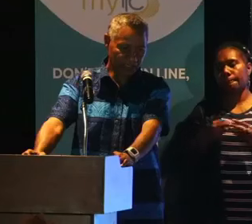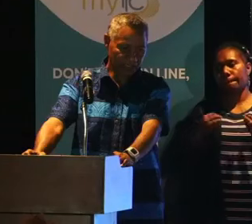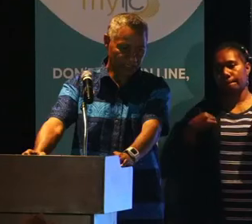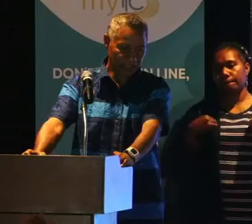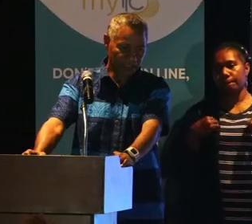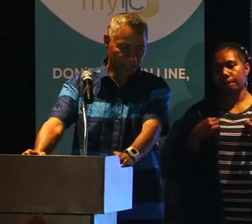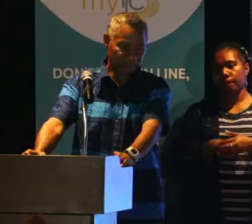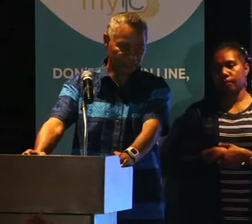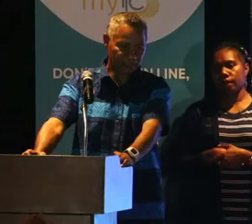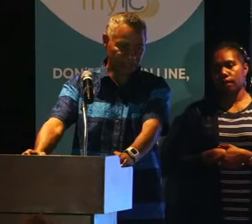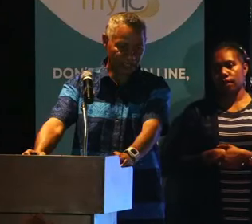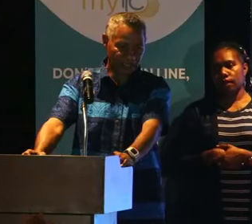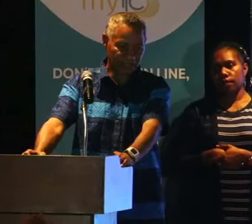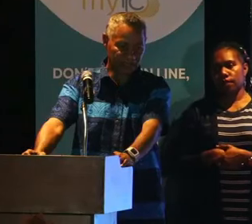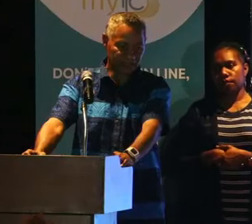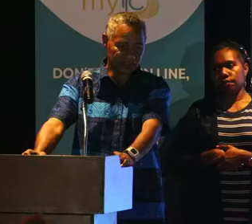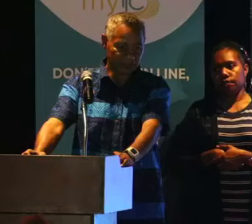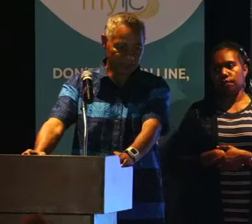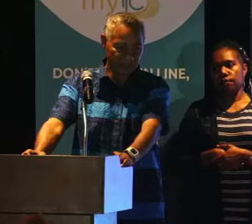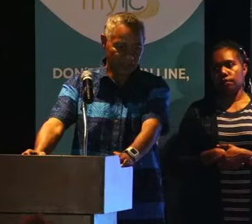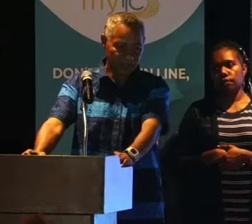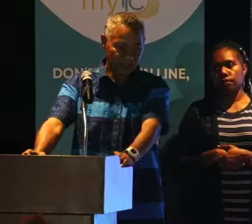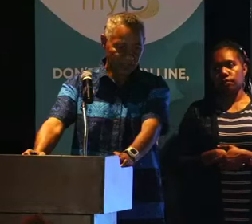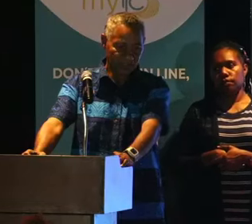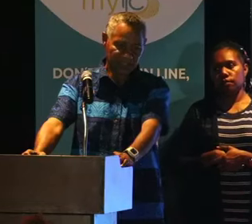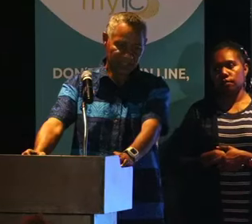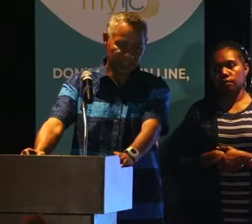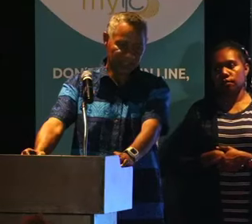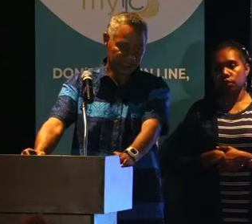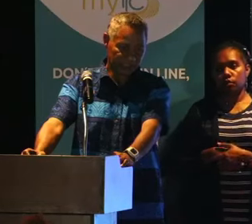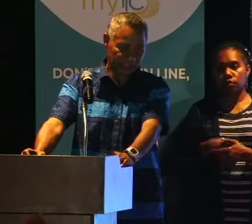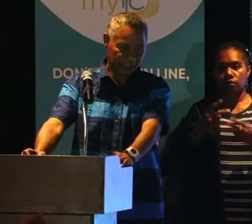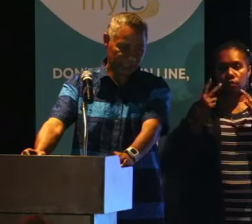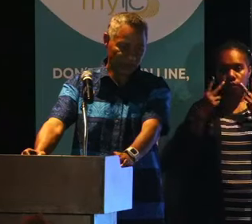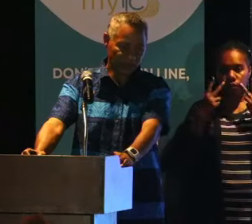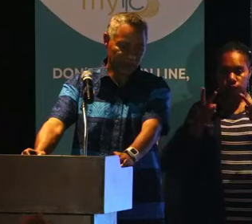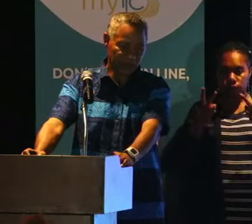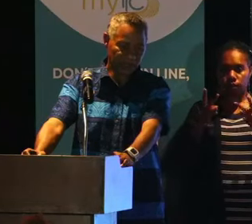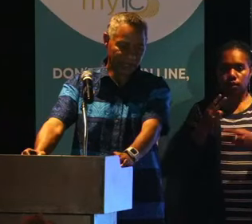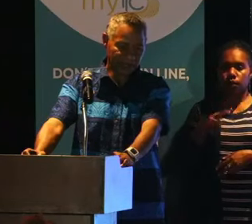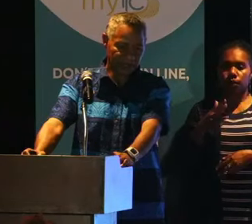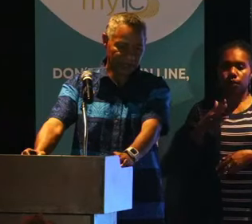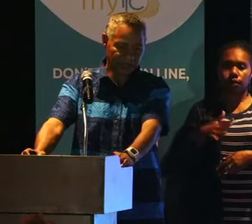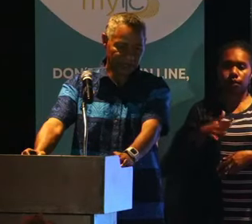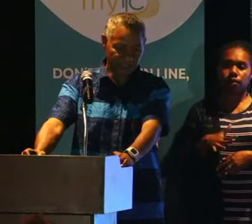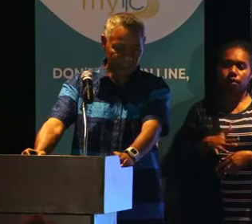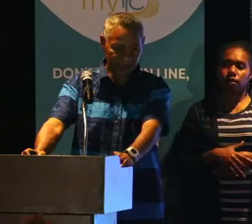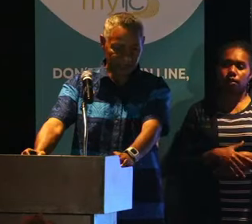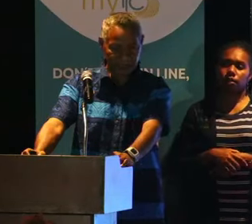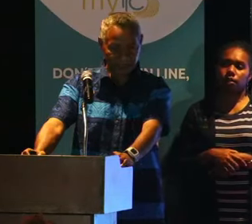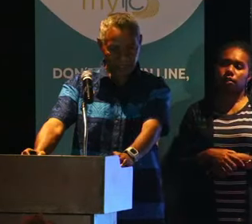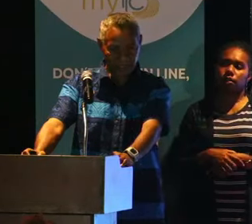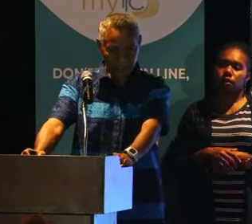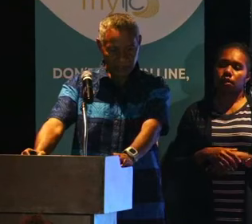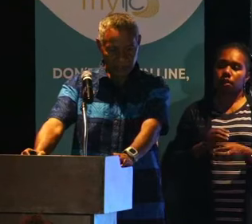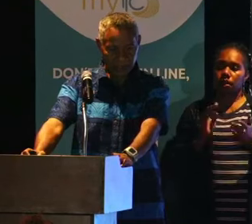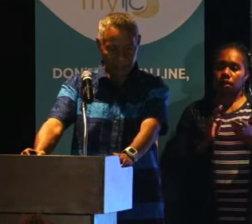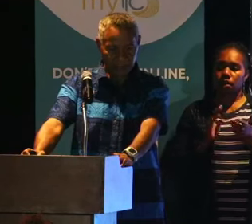vision, 2050 MTGP, PNG strategy development plan, PNG SDP